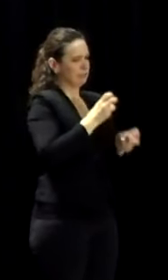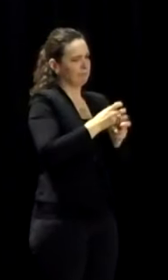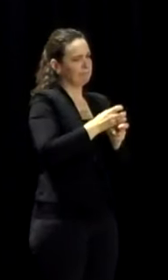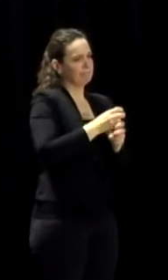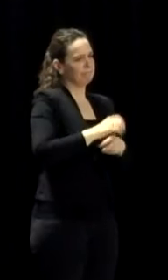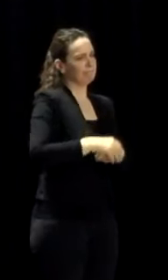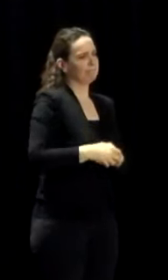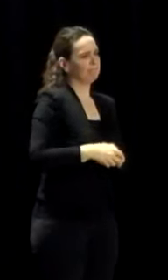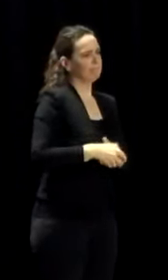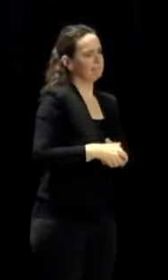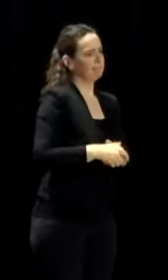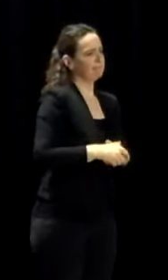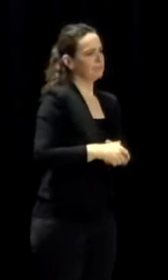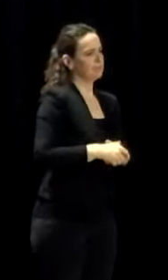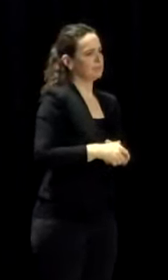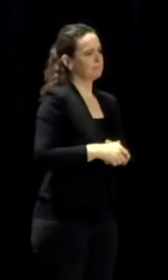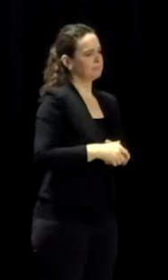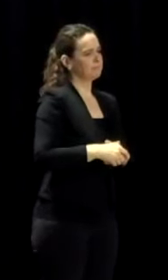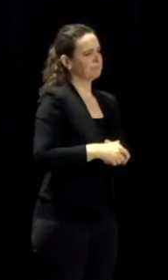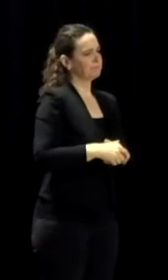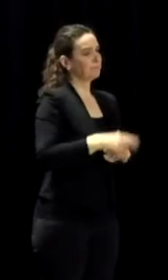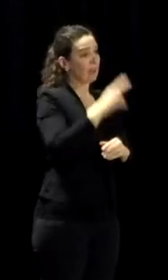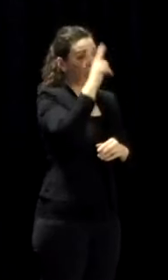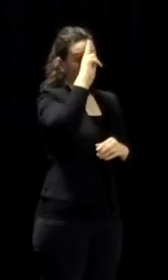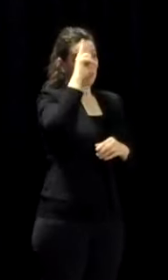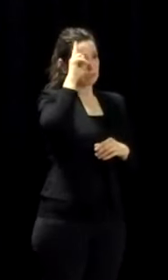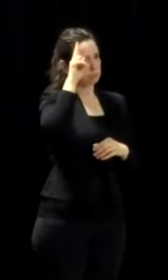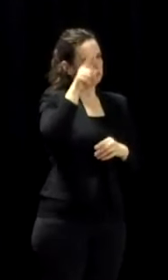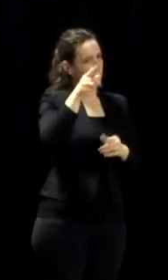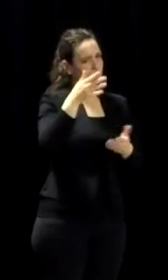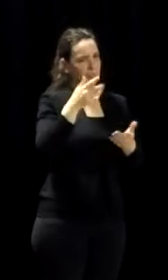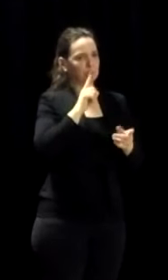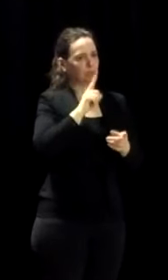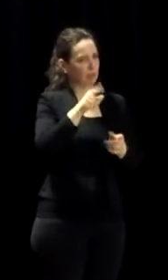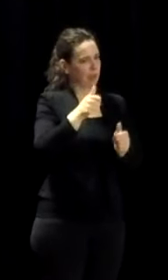proper disinfecting protocol, especially with their high risk,